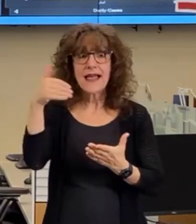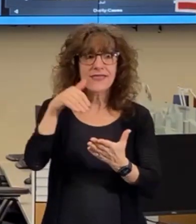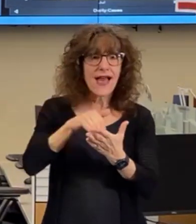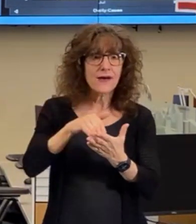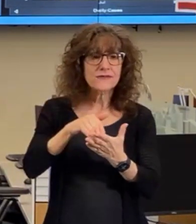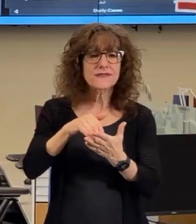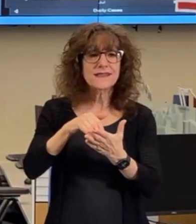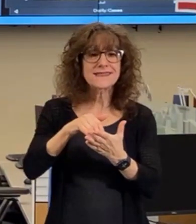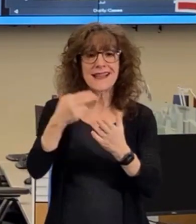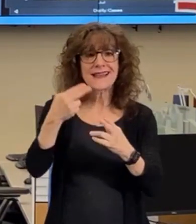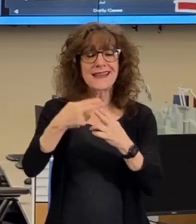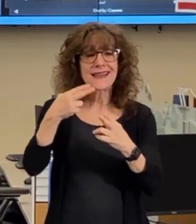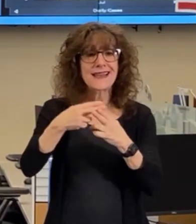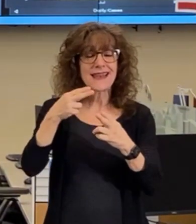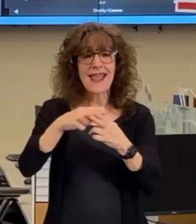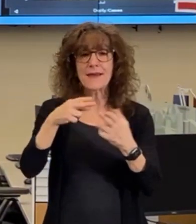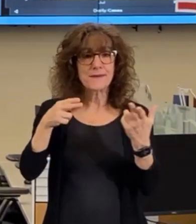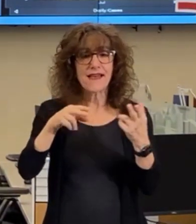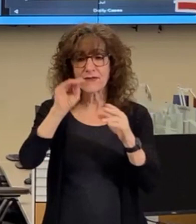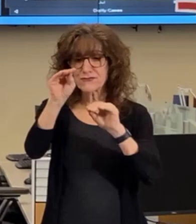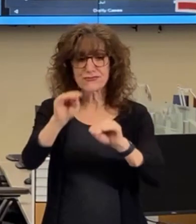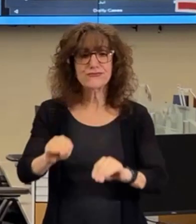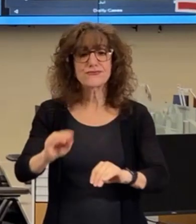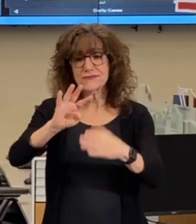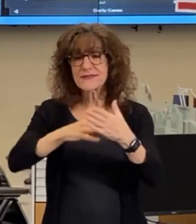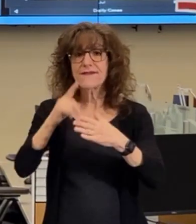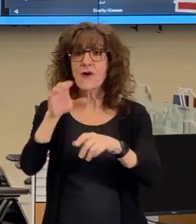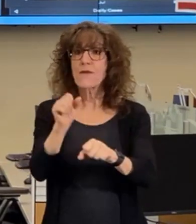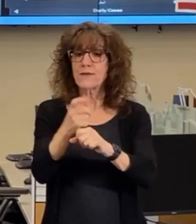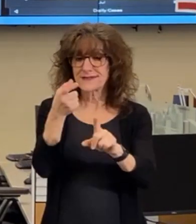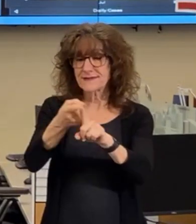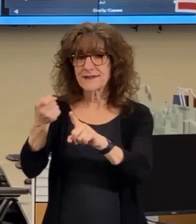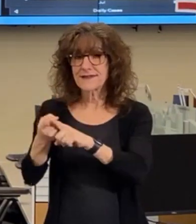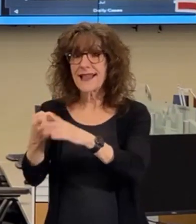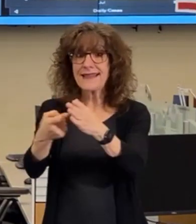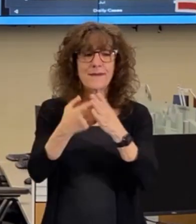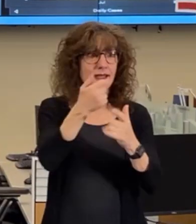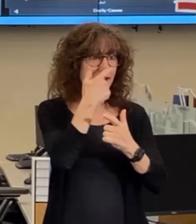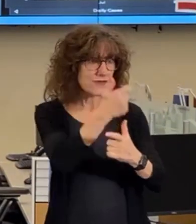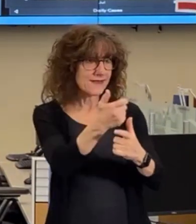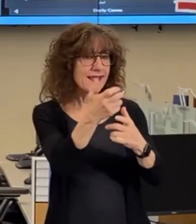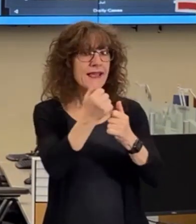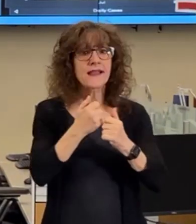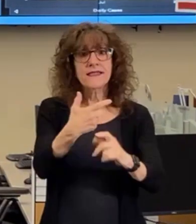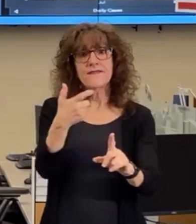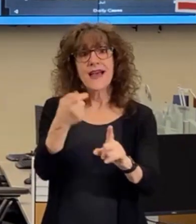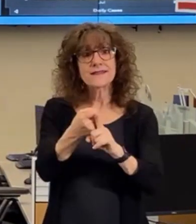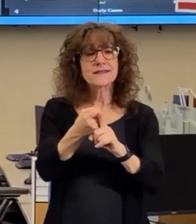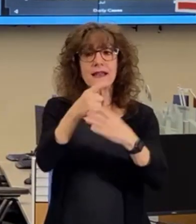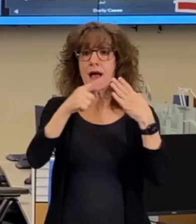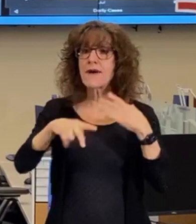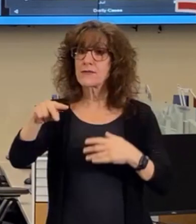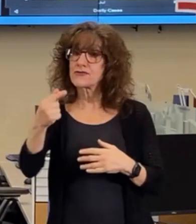have been removed and put into appointments and vaccinated. Demand and interest in receiving the vaccine among